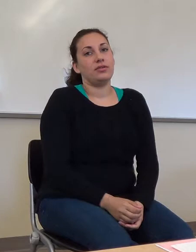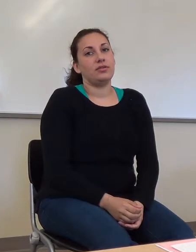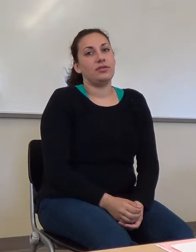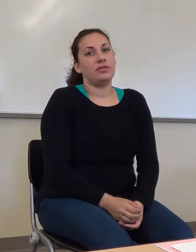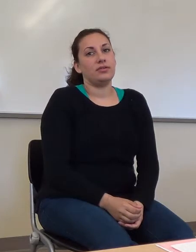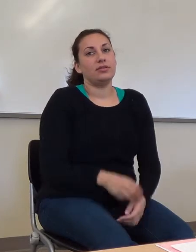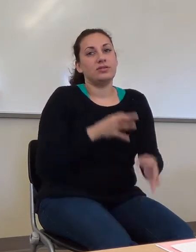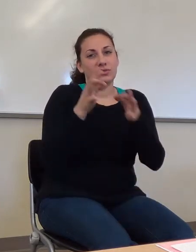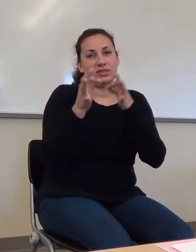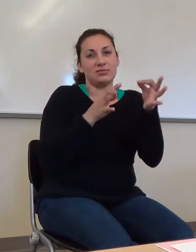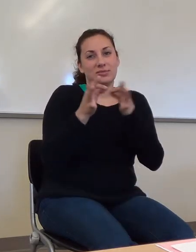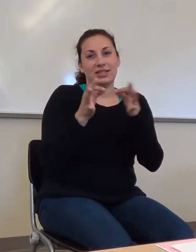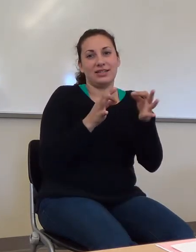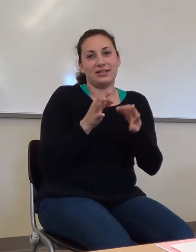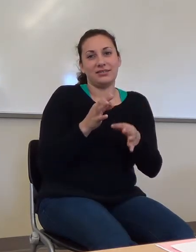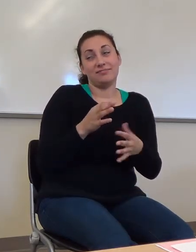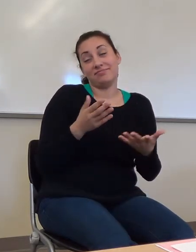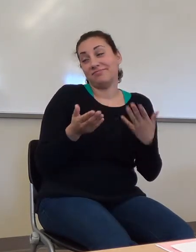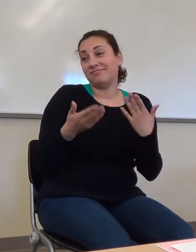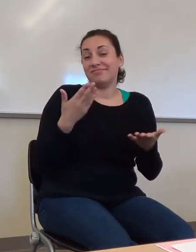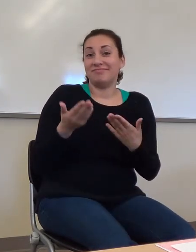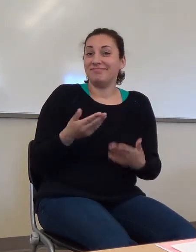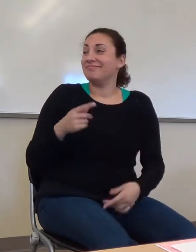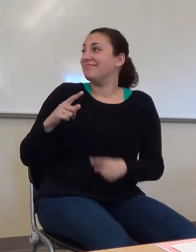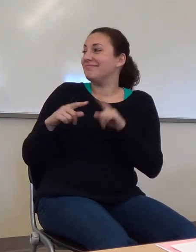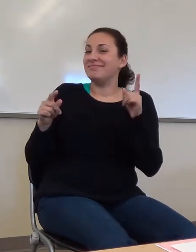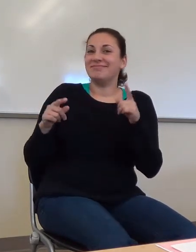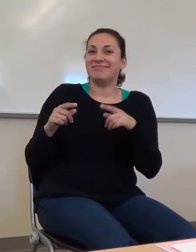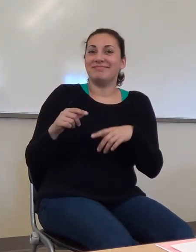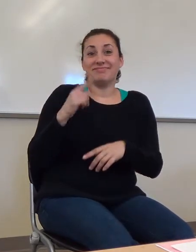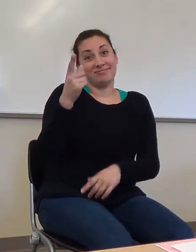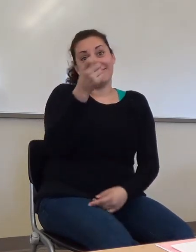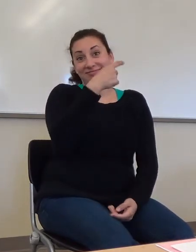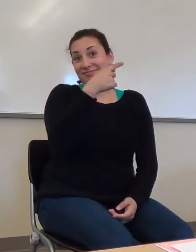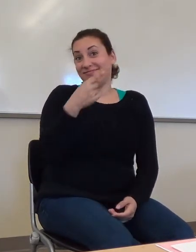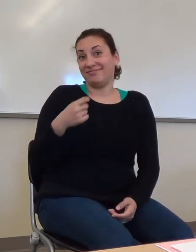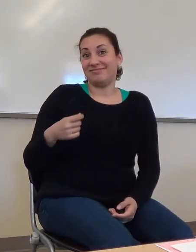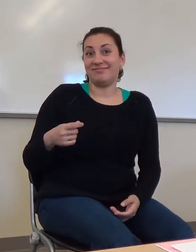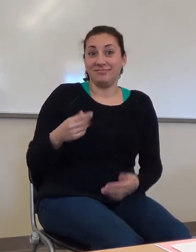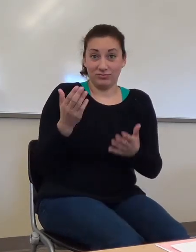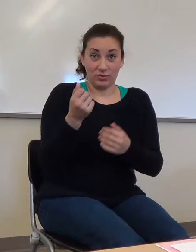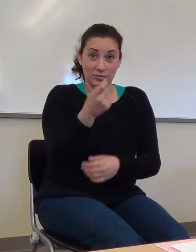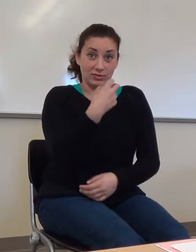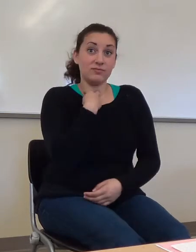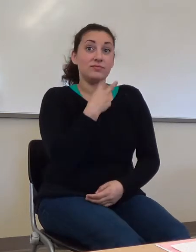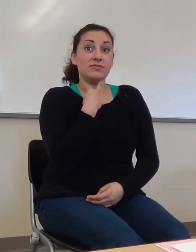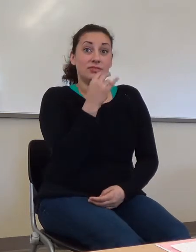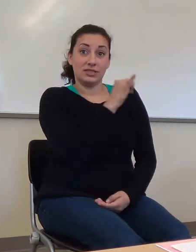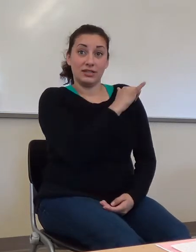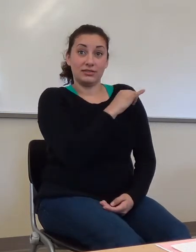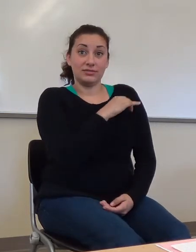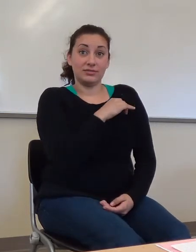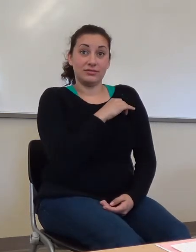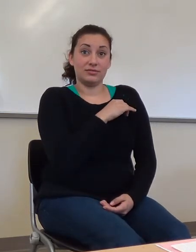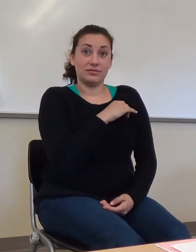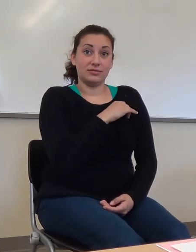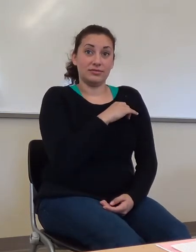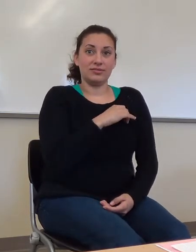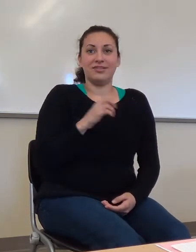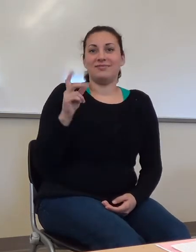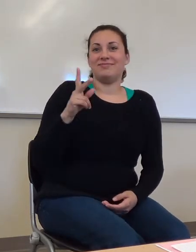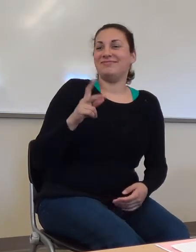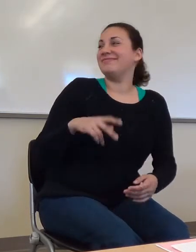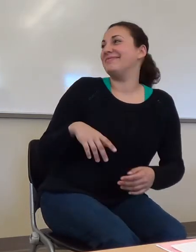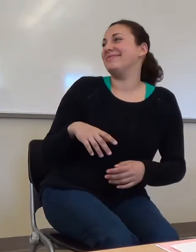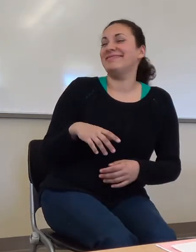here. They're not necessarily talking about people's wives, because a lot of those women weren't married. That was part of